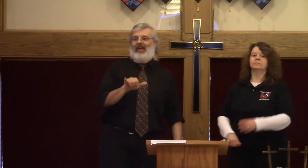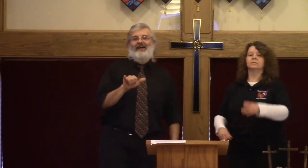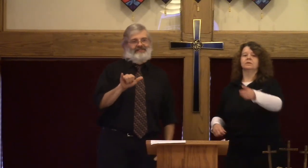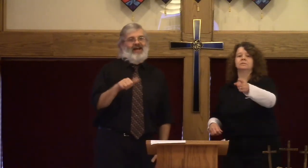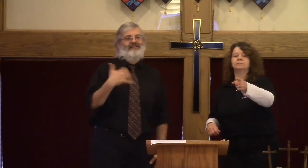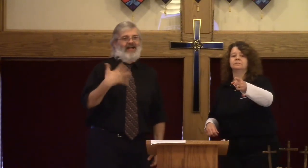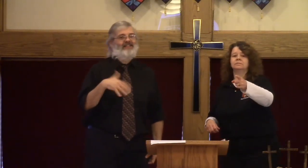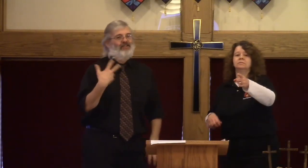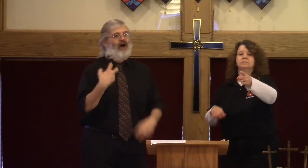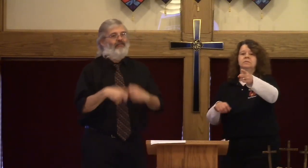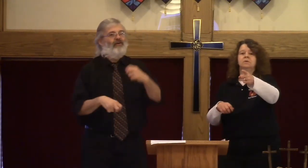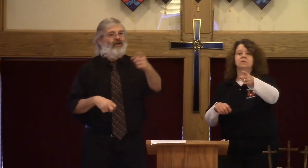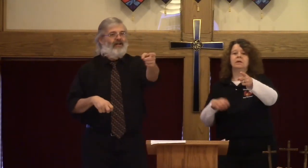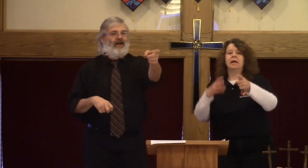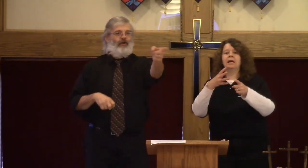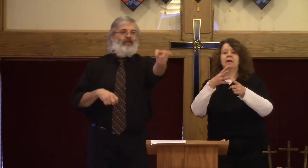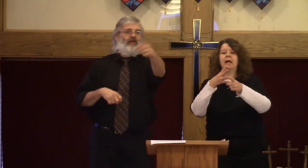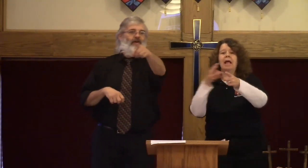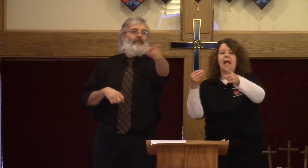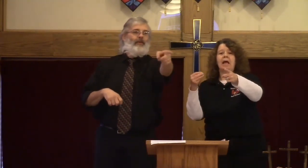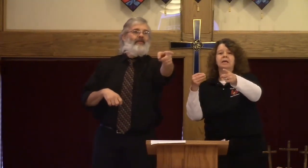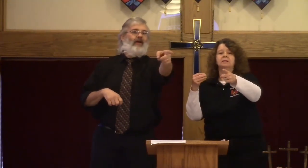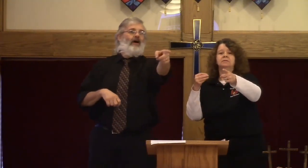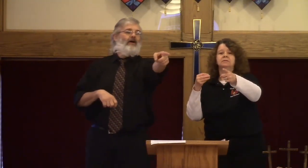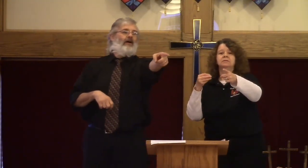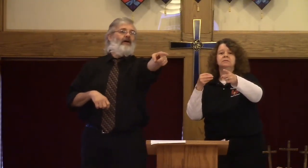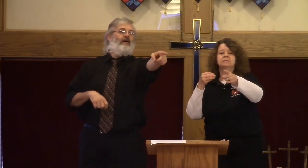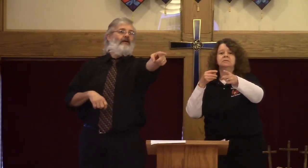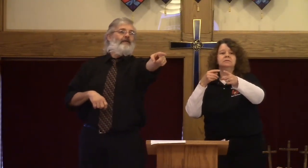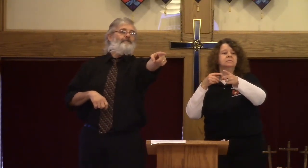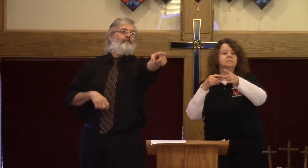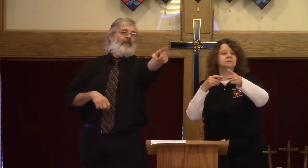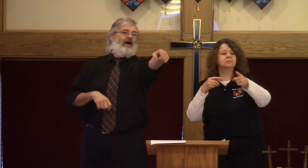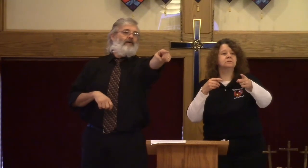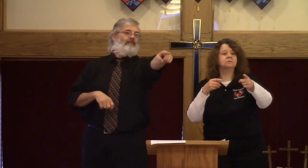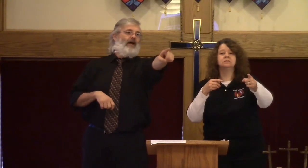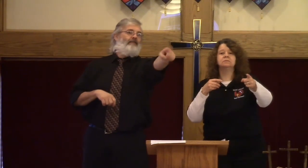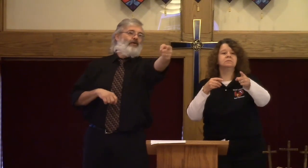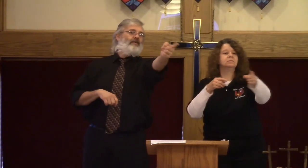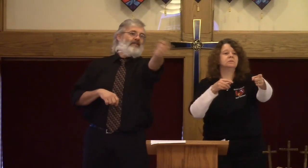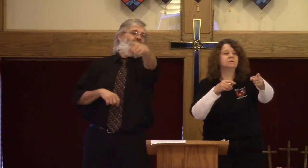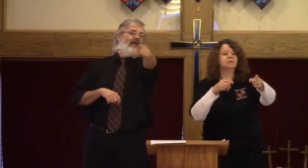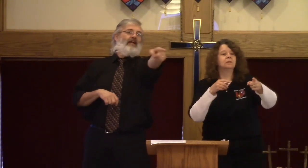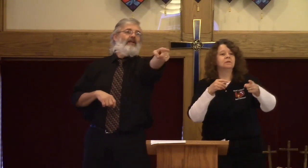that's tough. Yeah, I'll go there and then my wife. Yeah. First and then second.